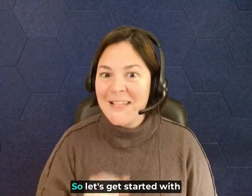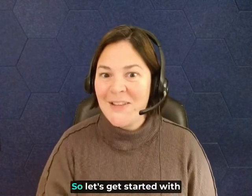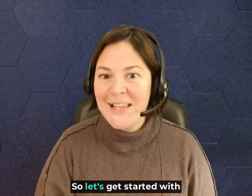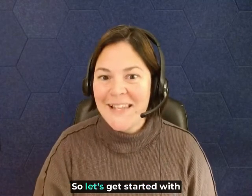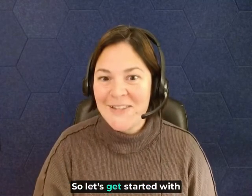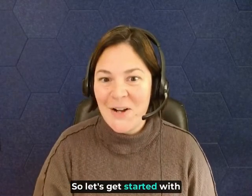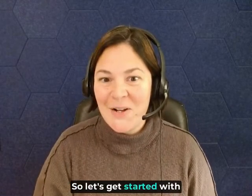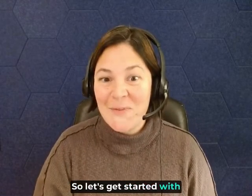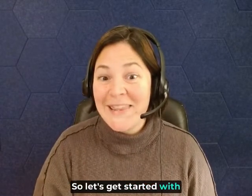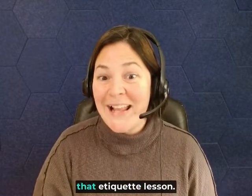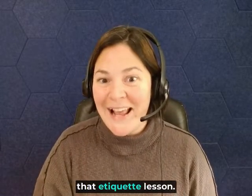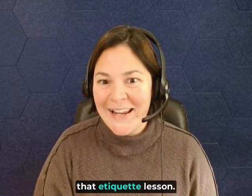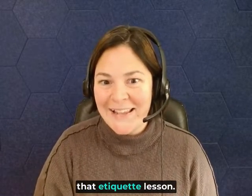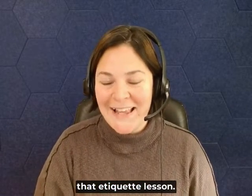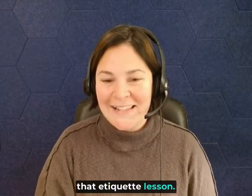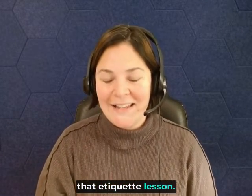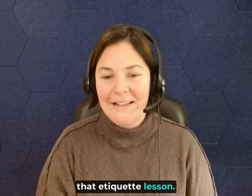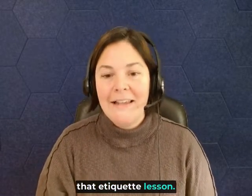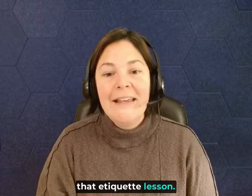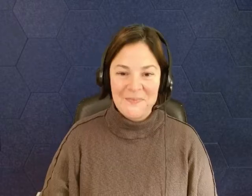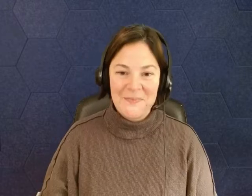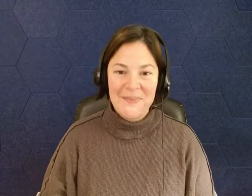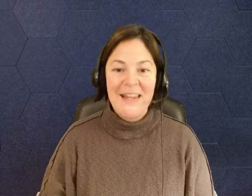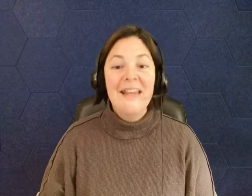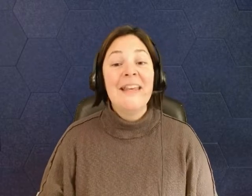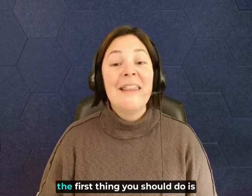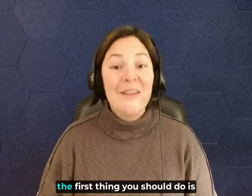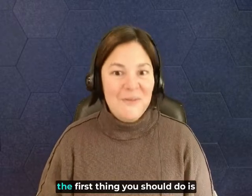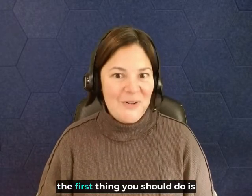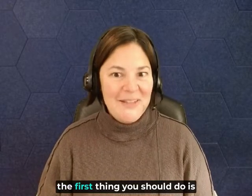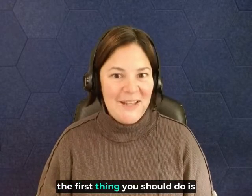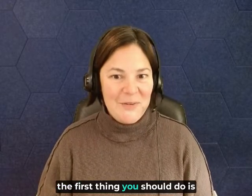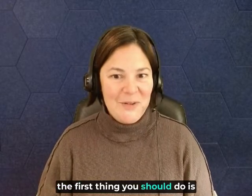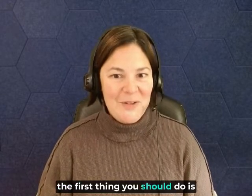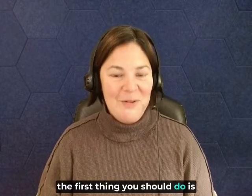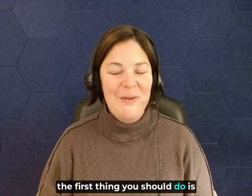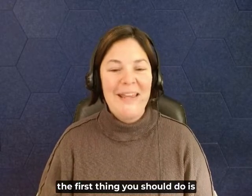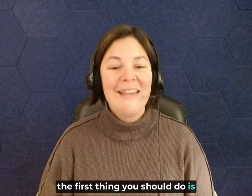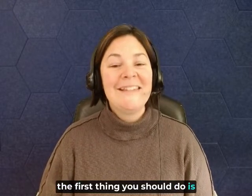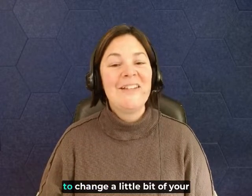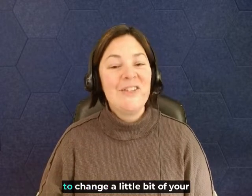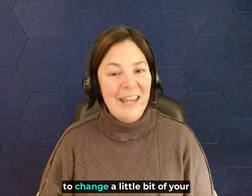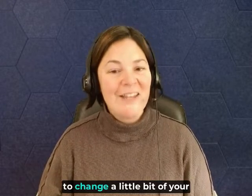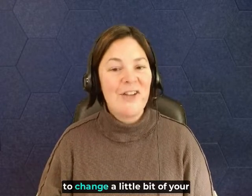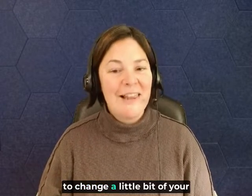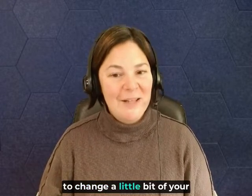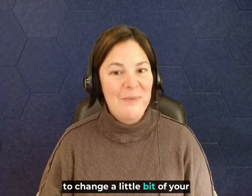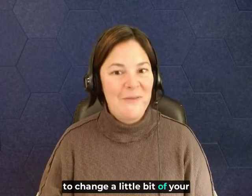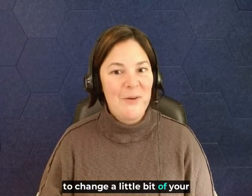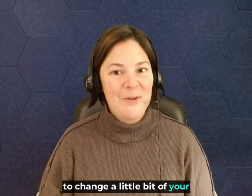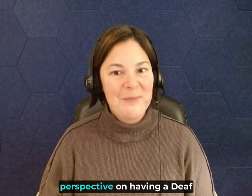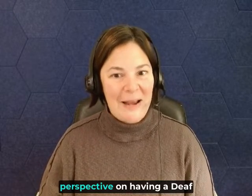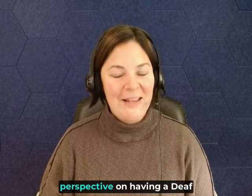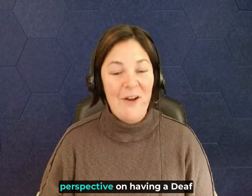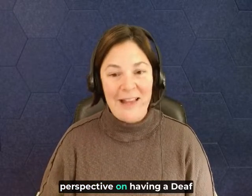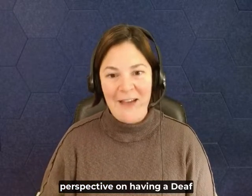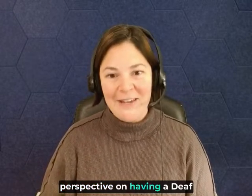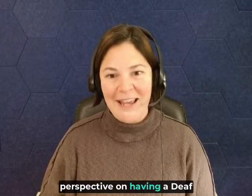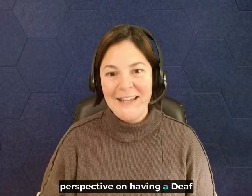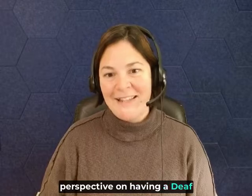let's get started with that etiquette lesson. The first thing you should do is to change a little bit of your perspective on having a deaf